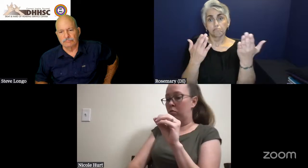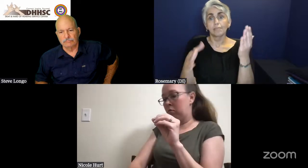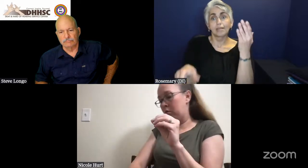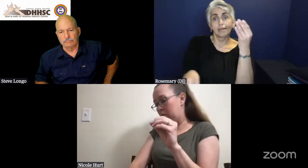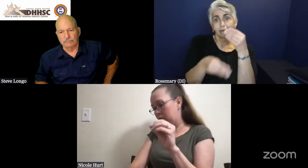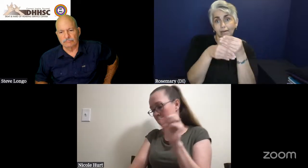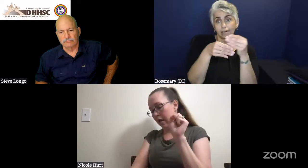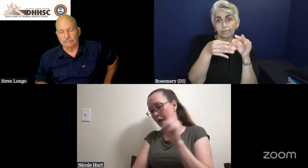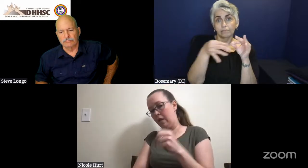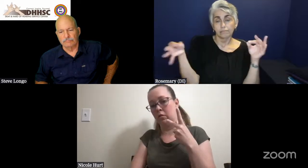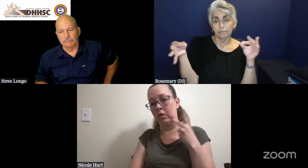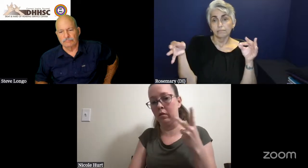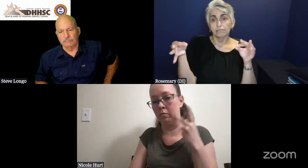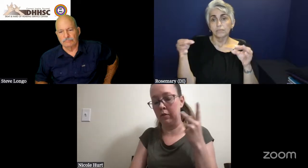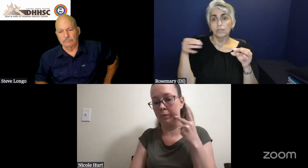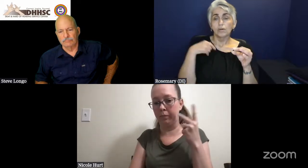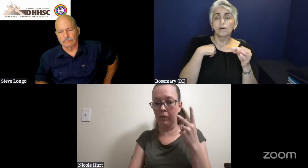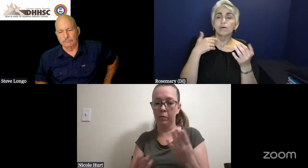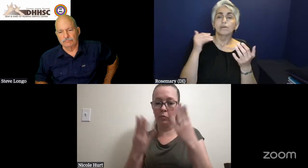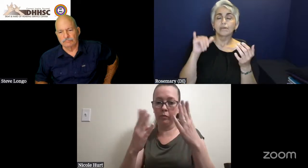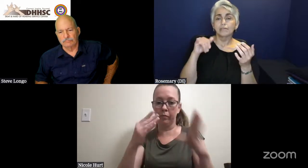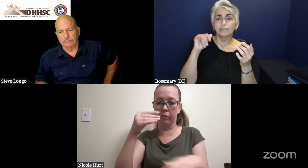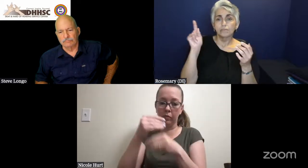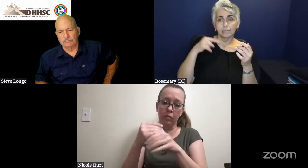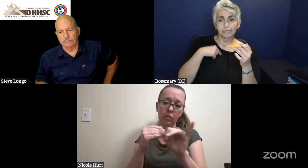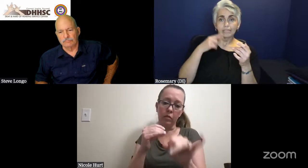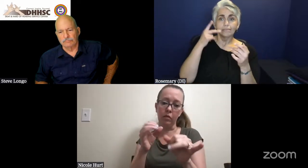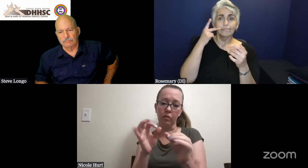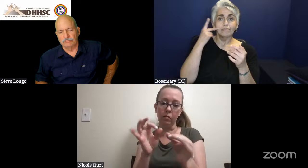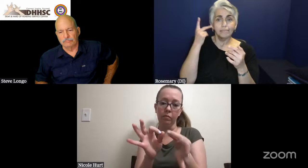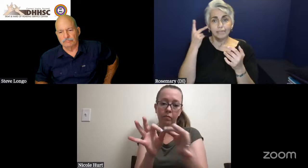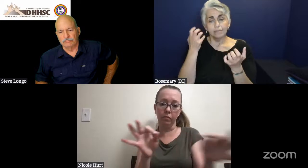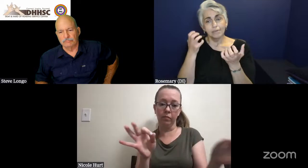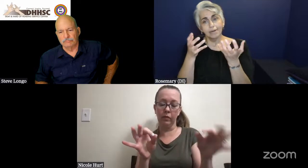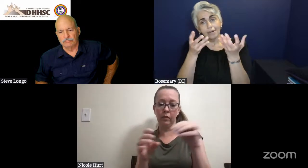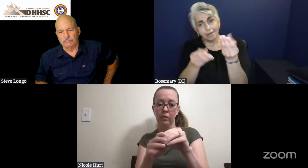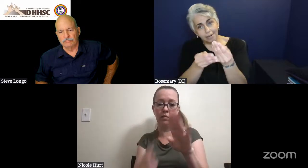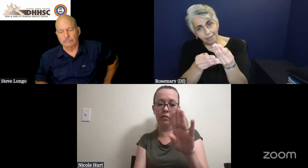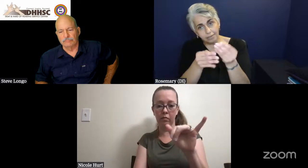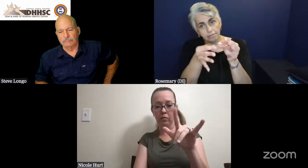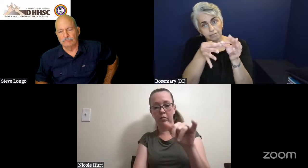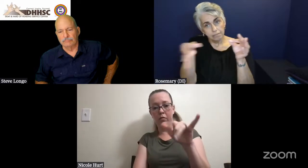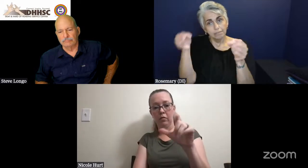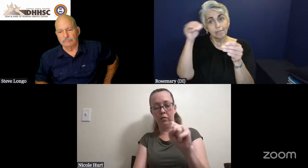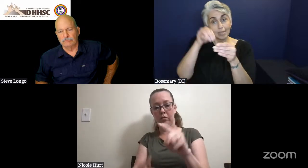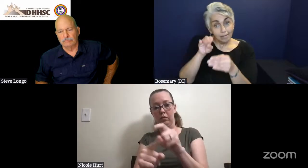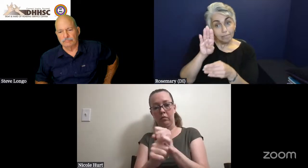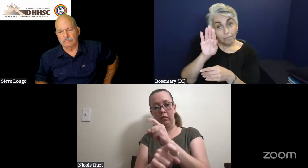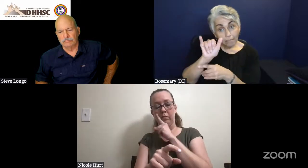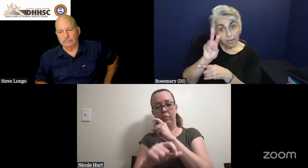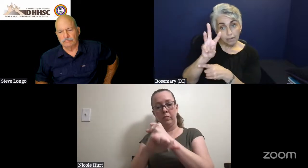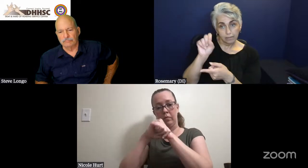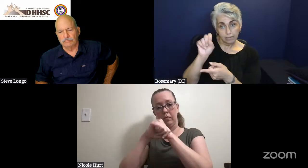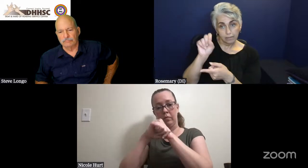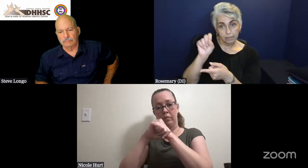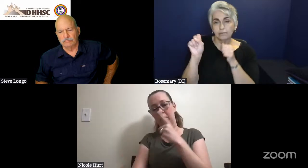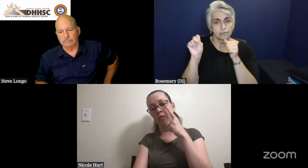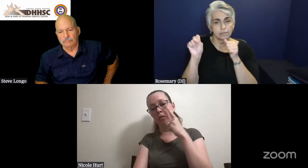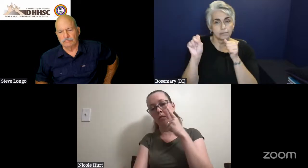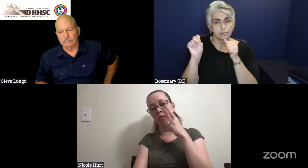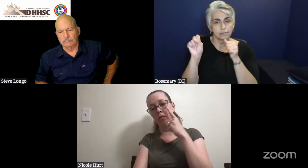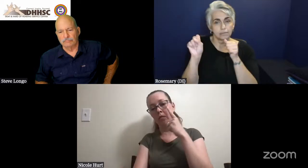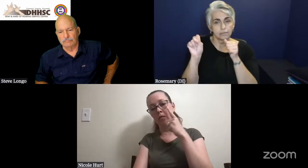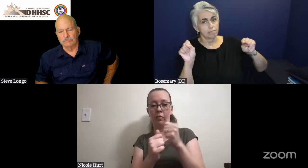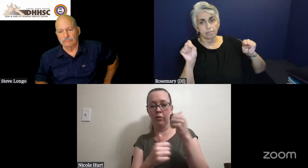language and can propose added language. And that's where I see Patty trying to add language in